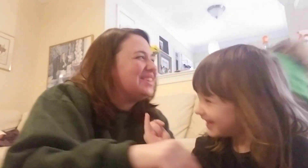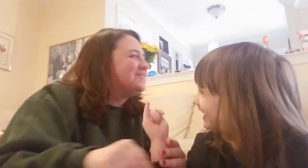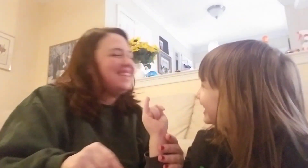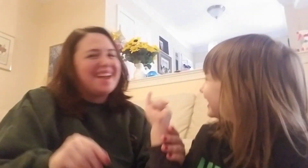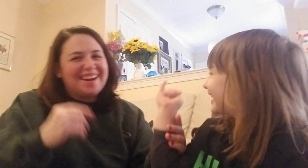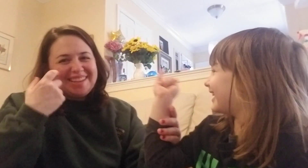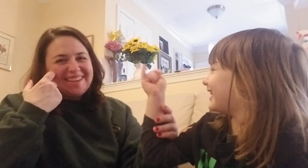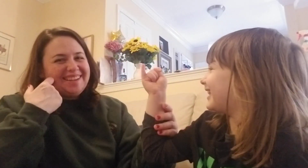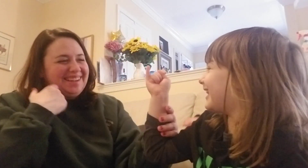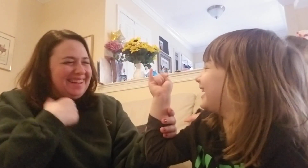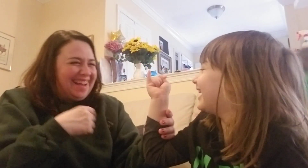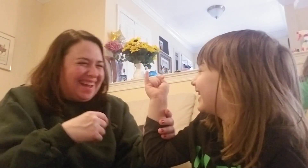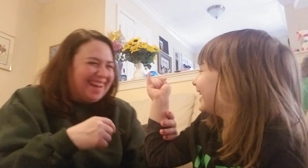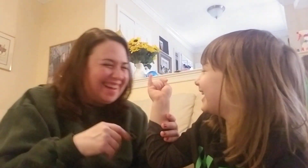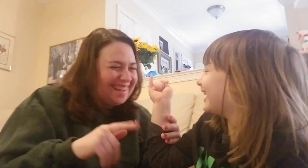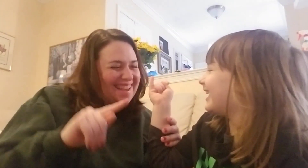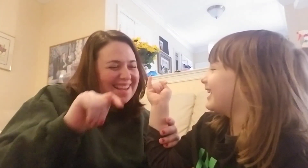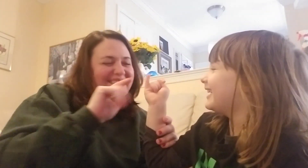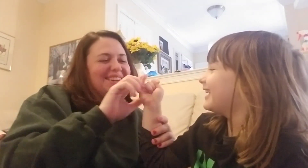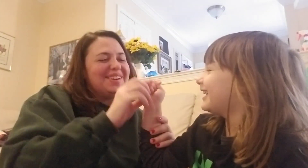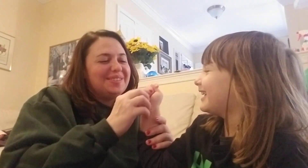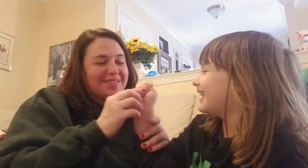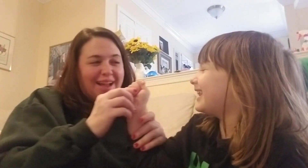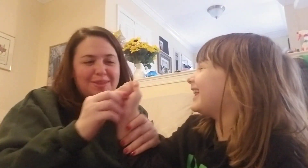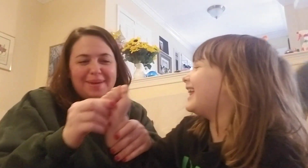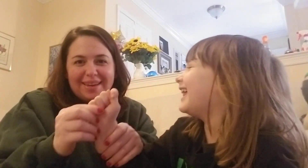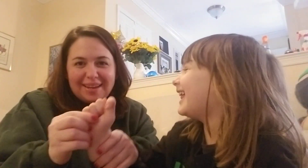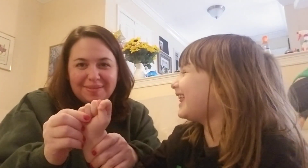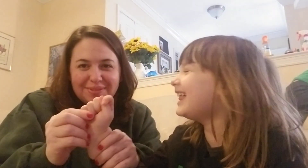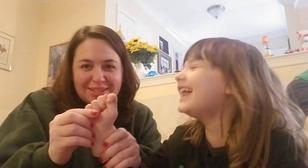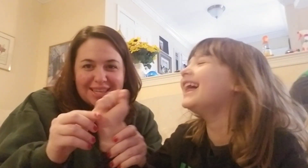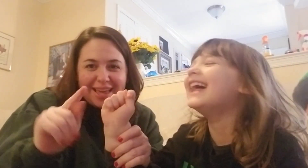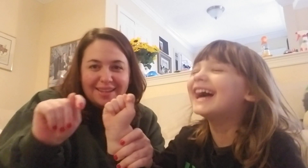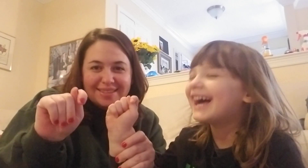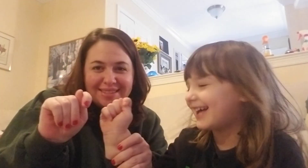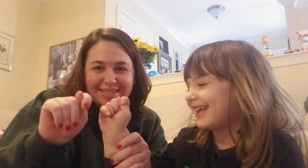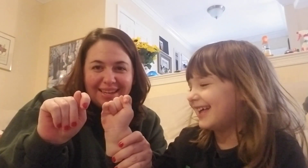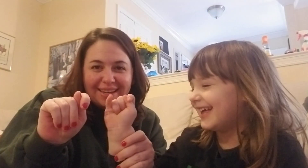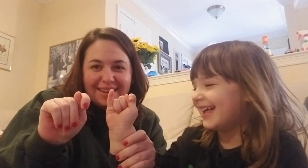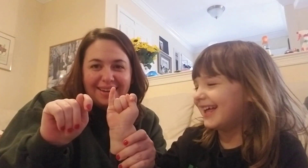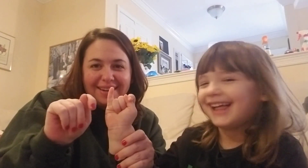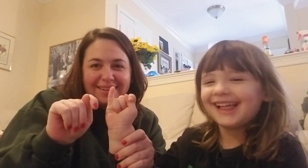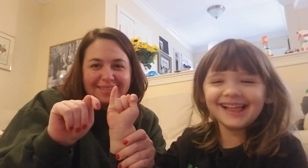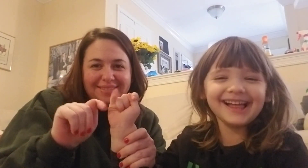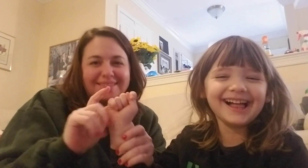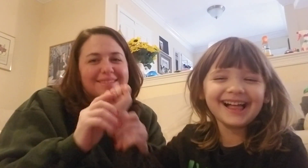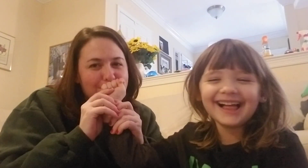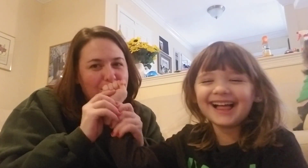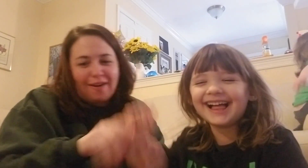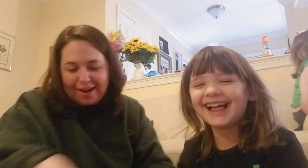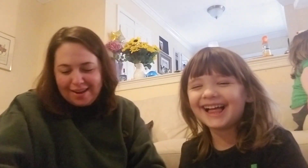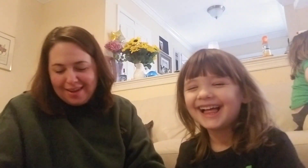Excuse me, Natalie. No, not the pinky. Just like that. T. All right.